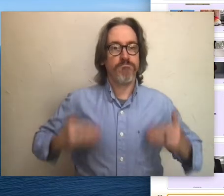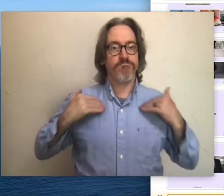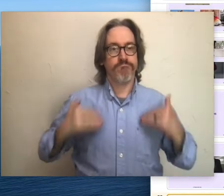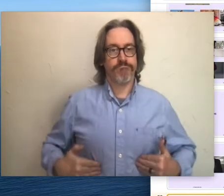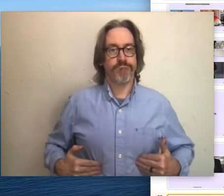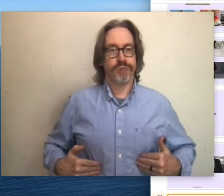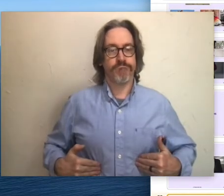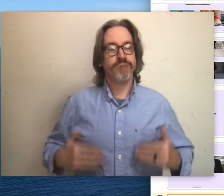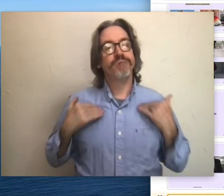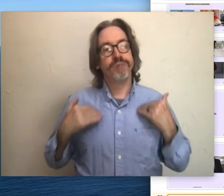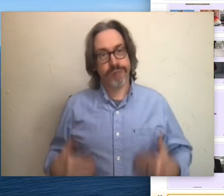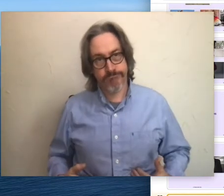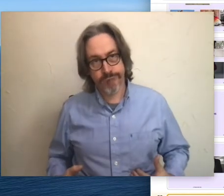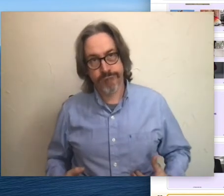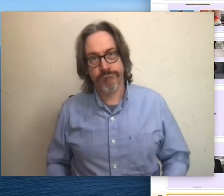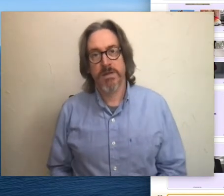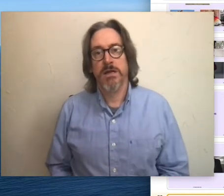Uniform.